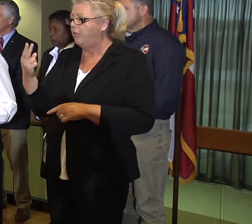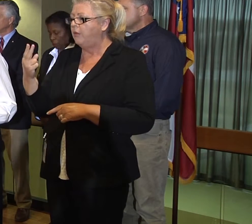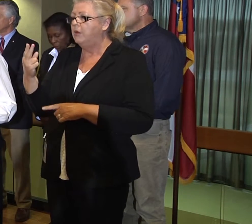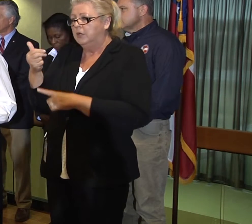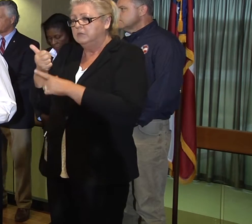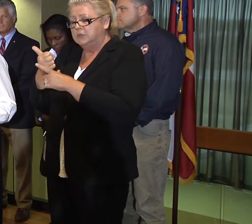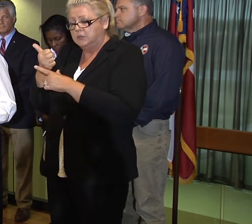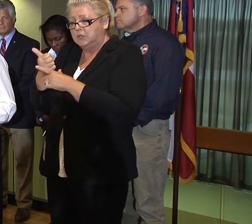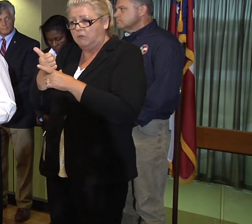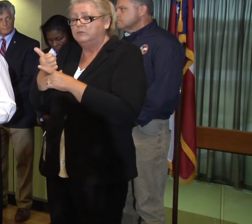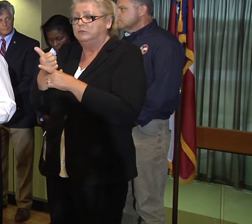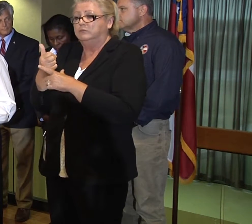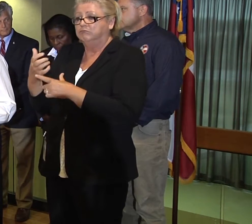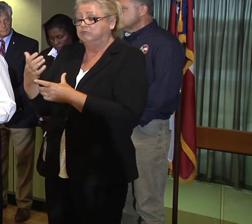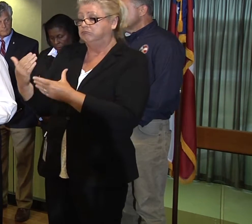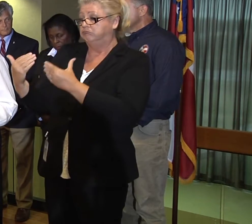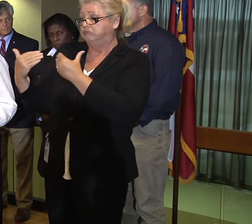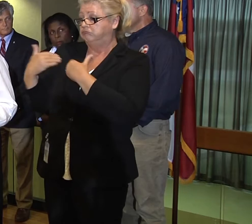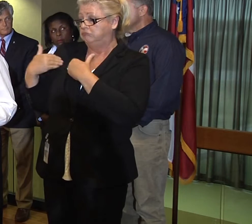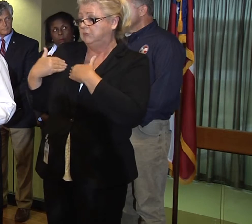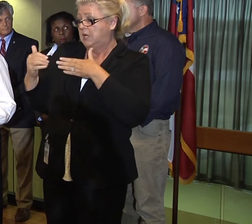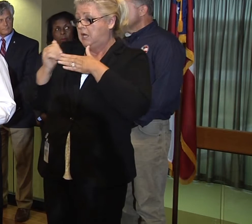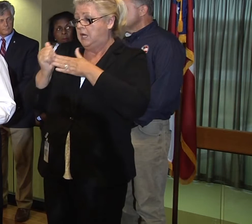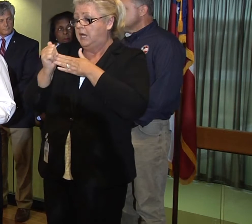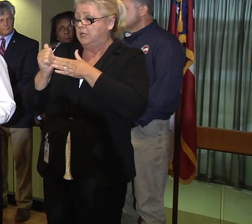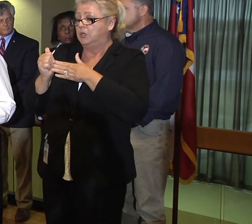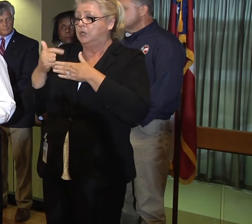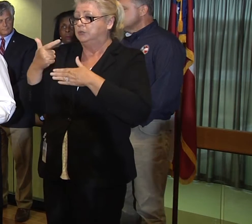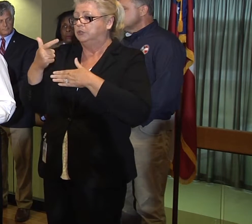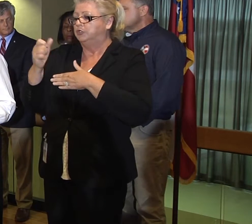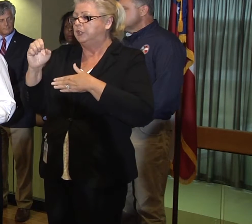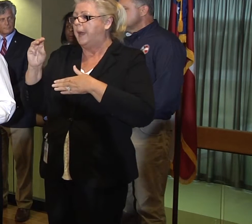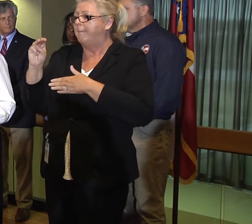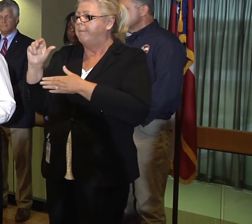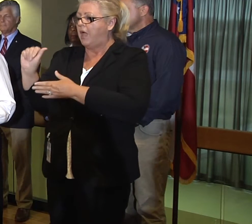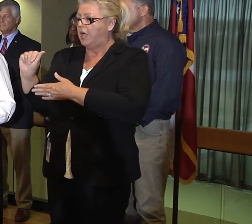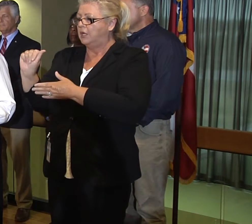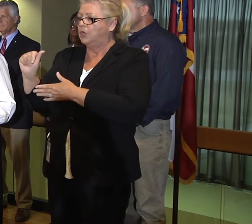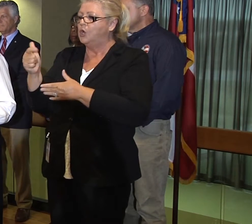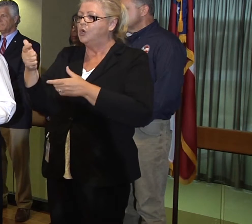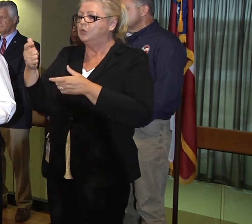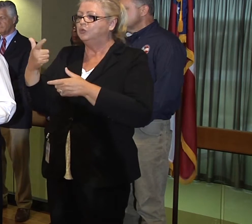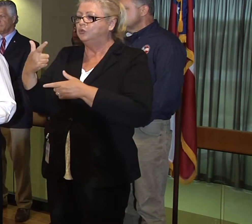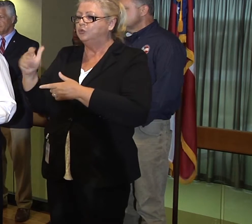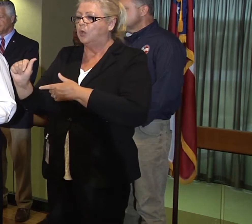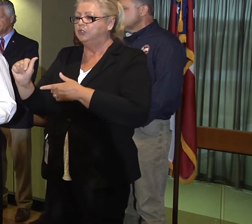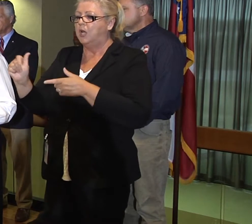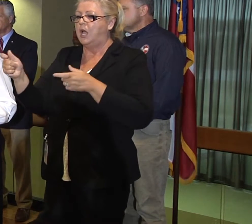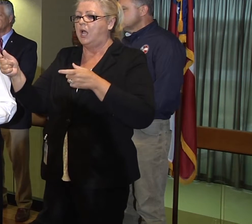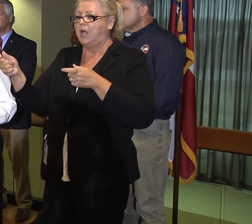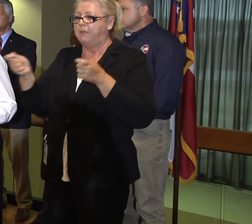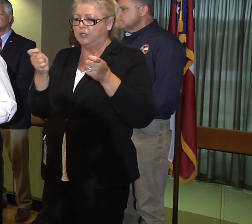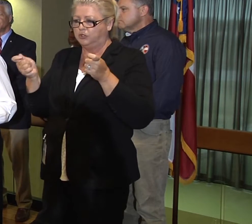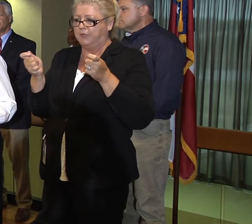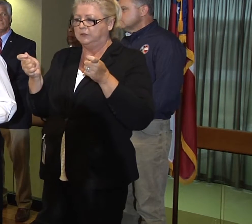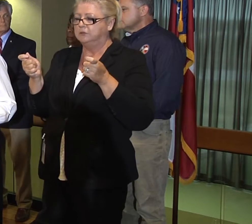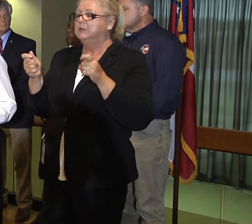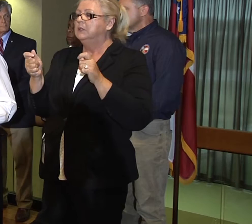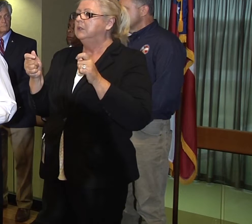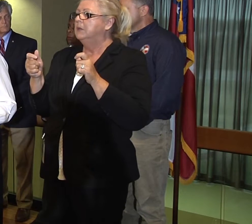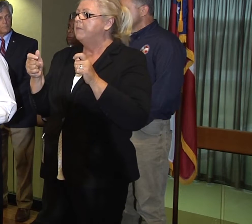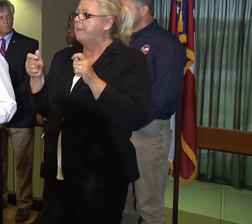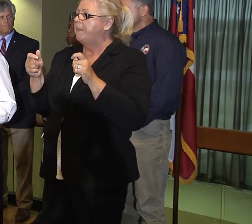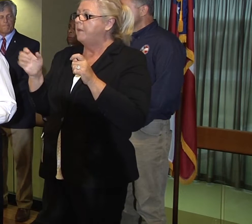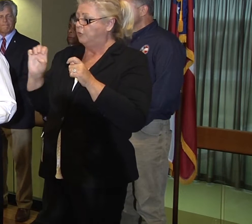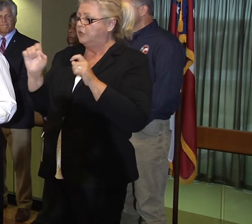Georgia Emergency Management Agency, referred to as GEMA. He and his staff working very closely with your